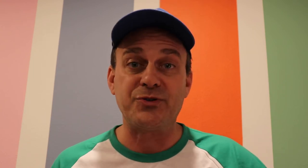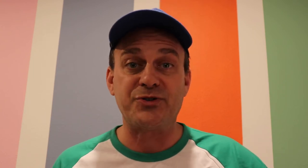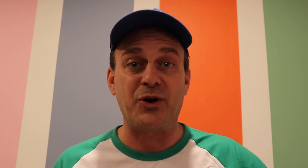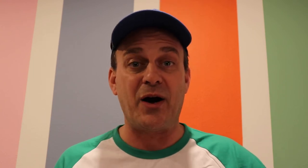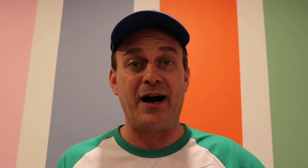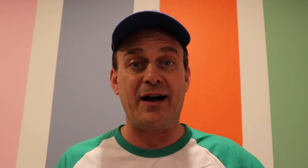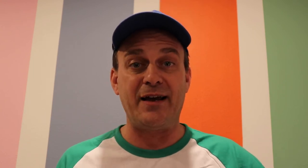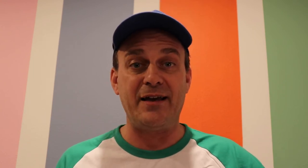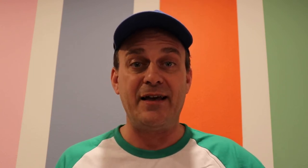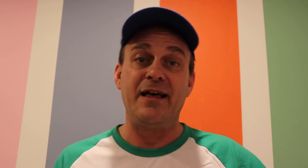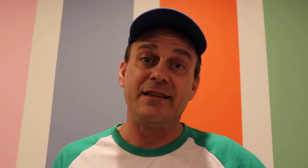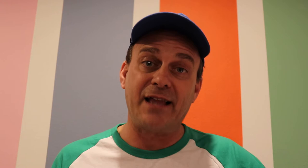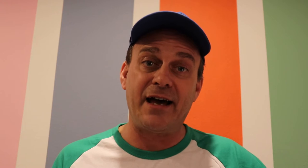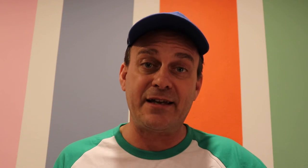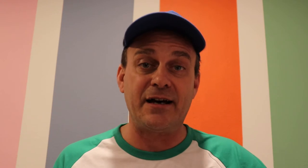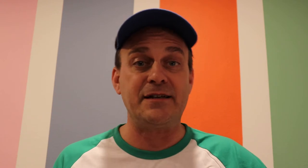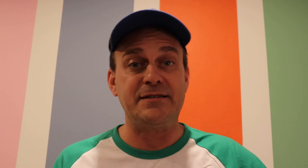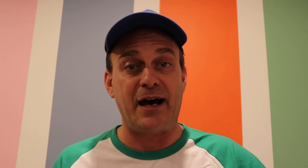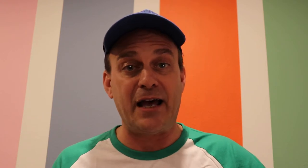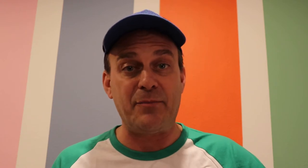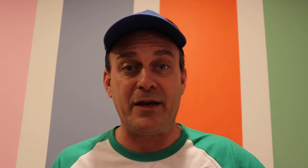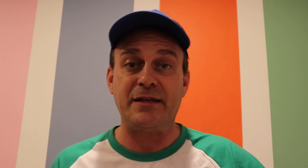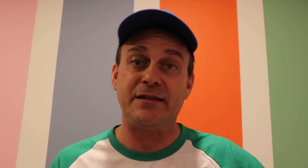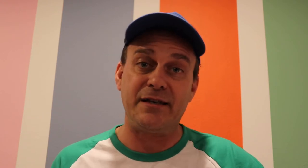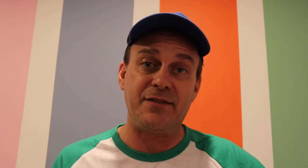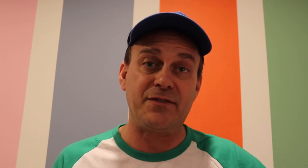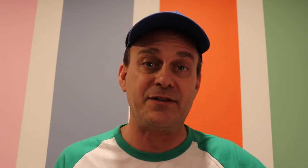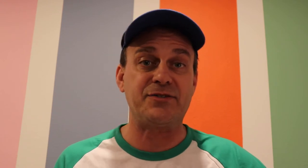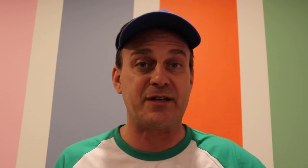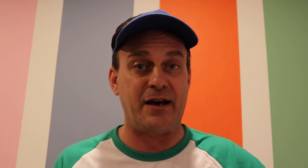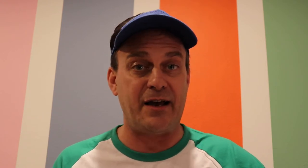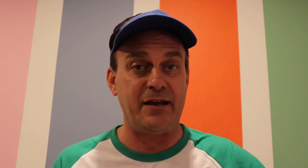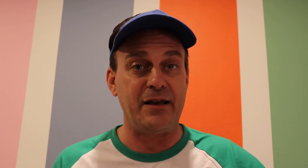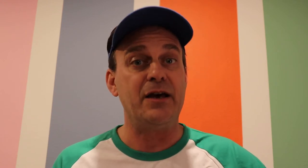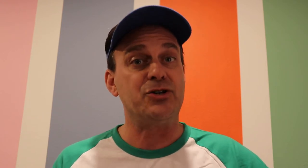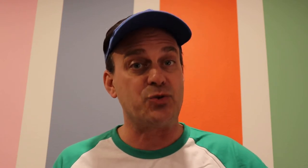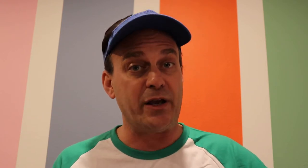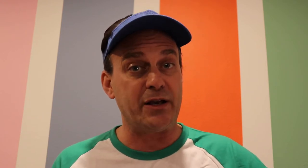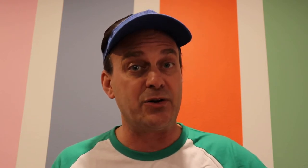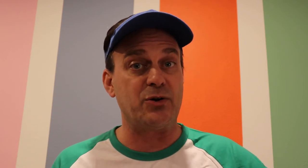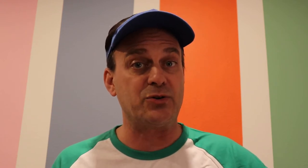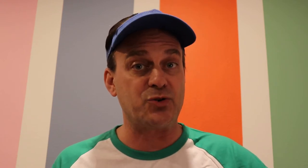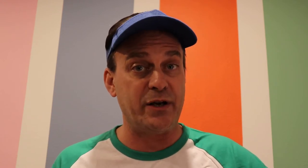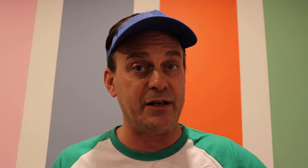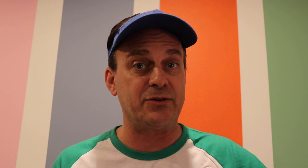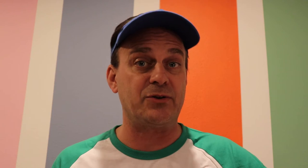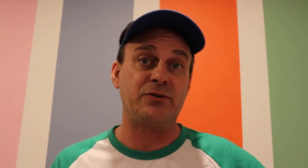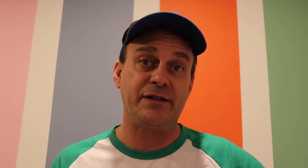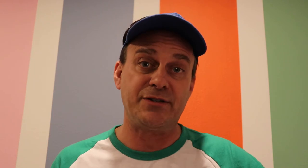so high, like a diamond in the sky. Twinkle, twinkle,